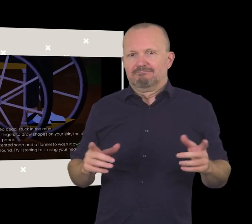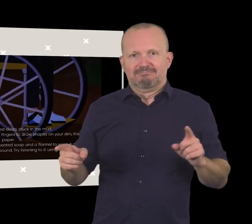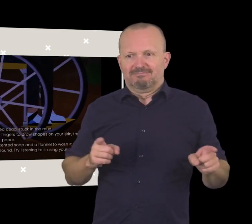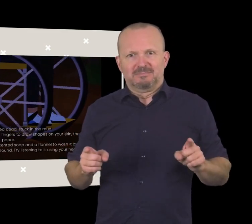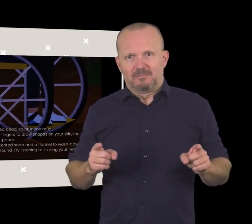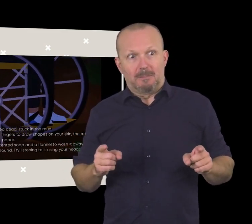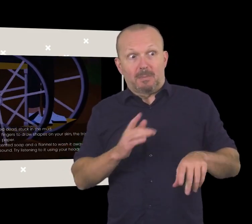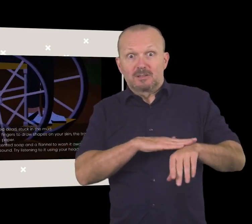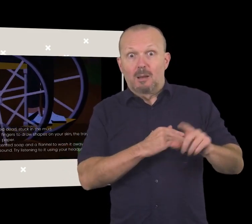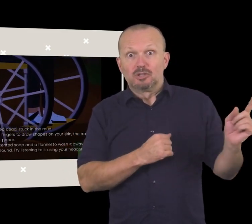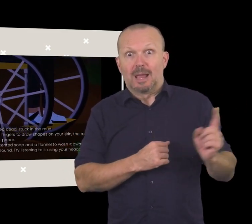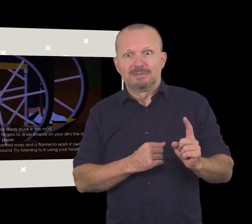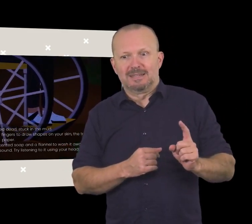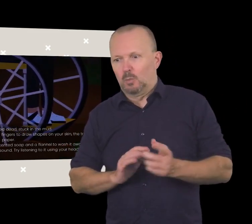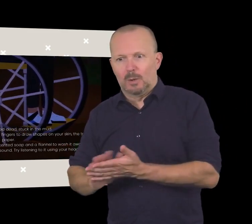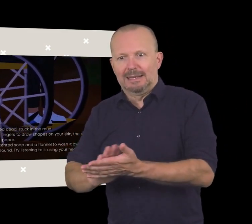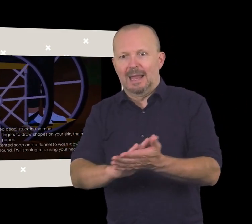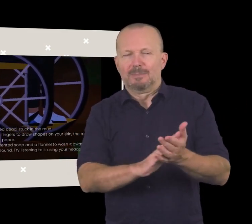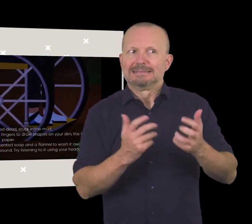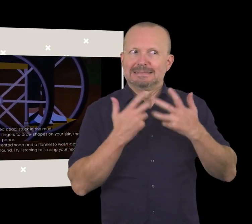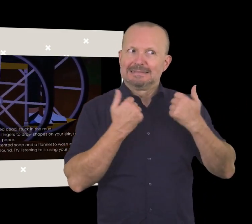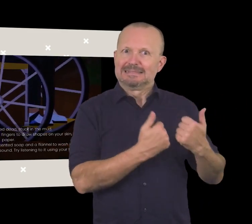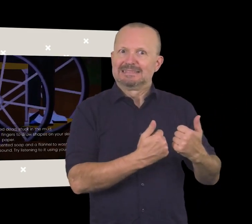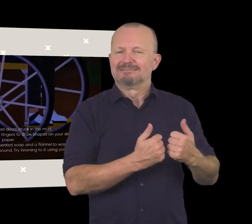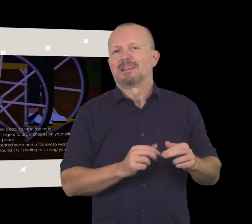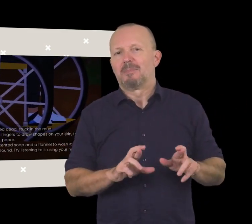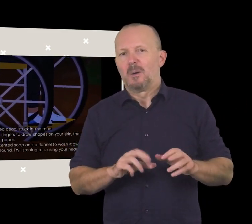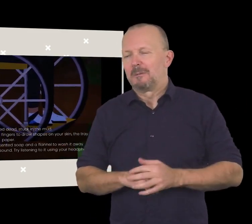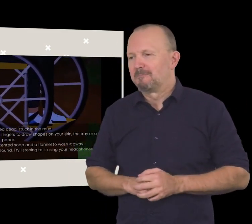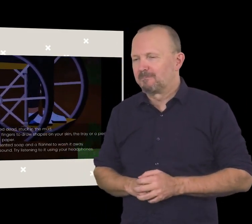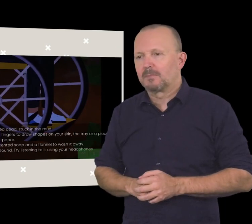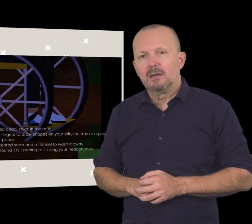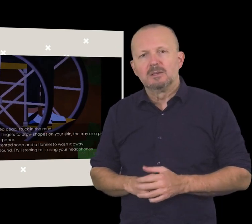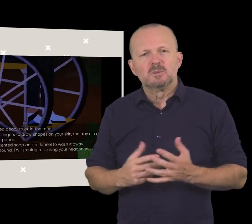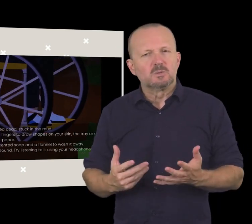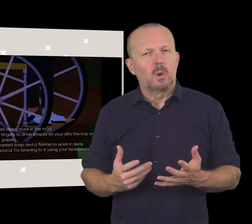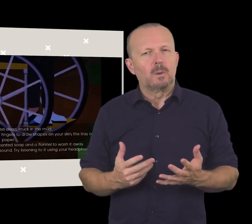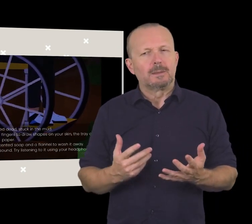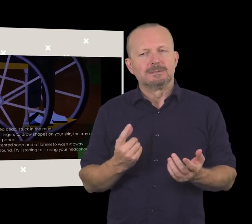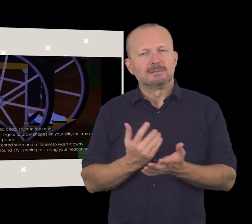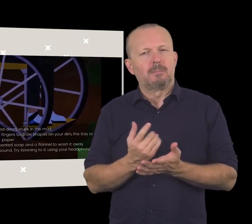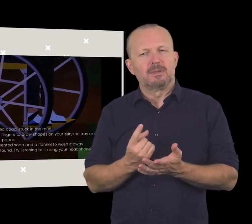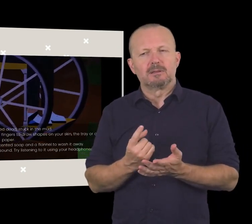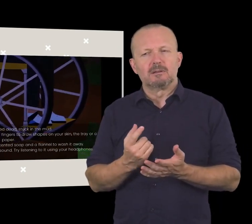that we'll end up making it good by the time she comes in. But I'm just going to